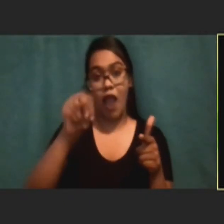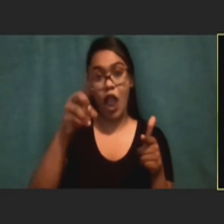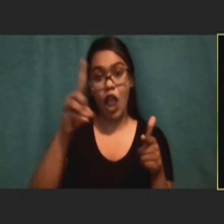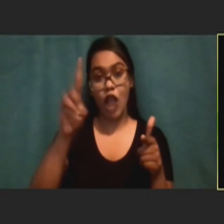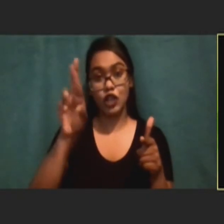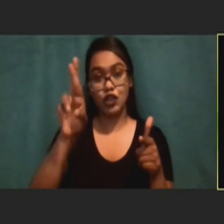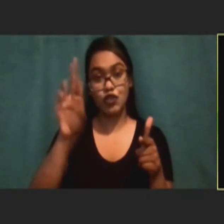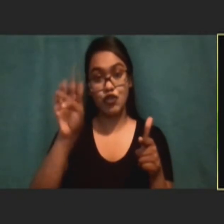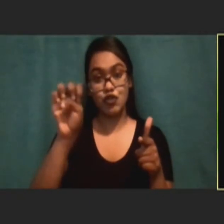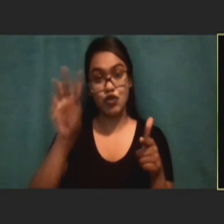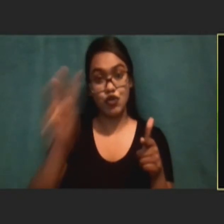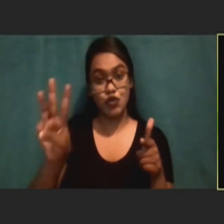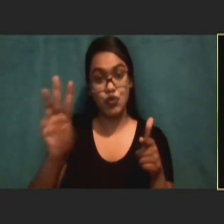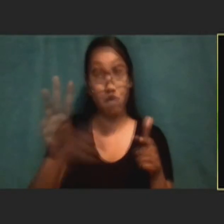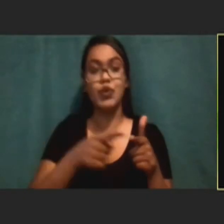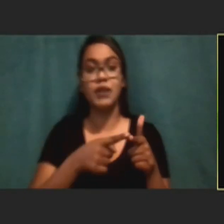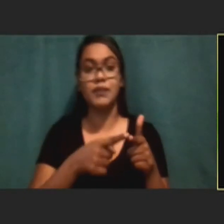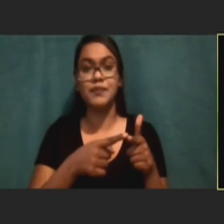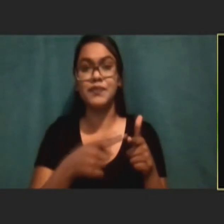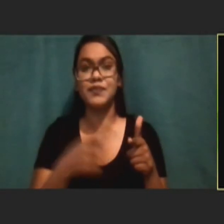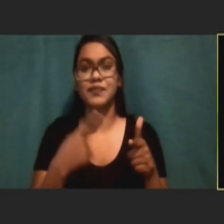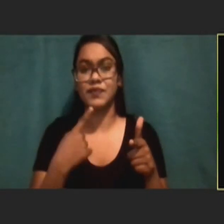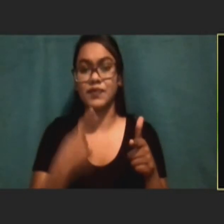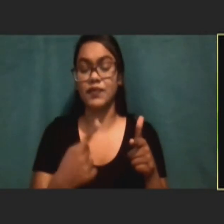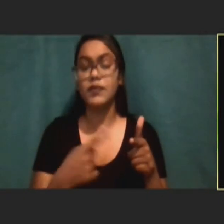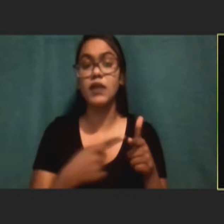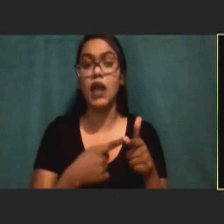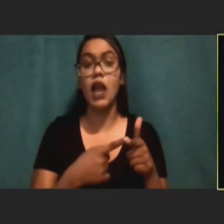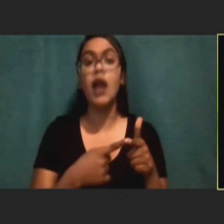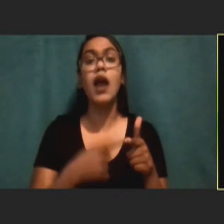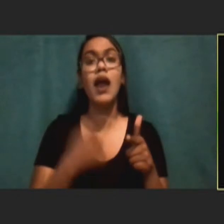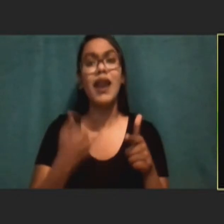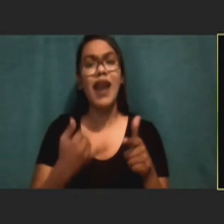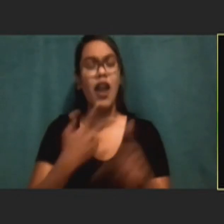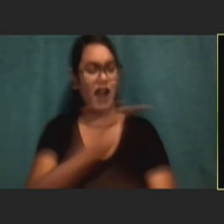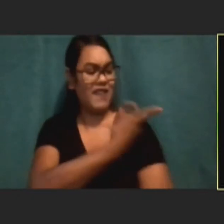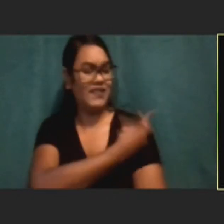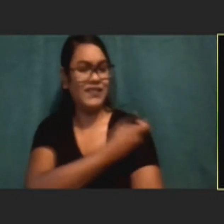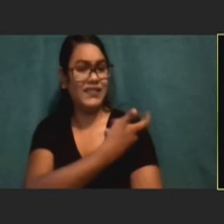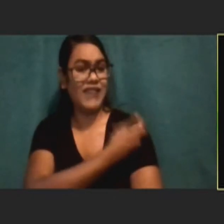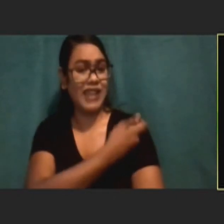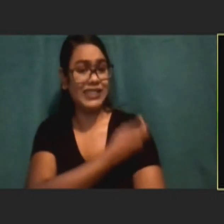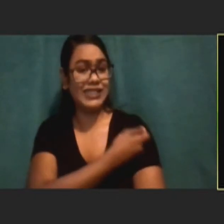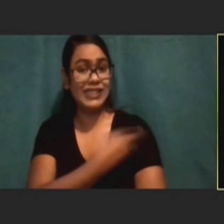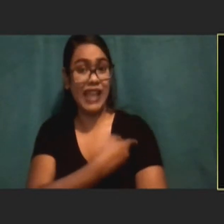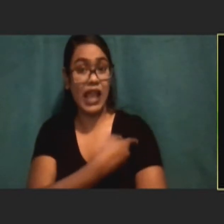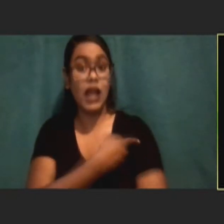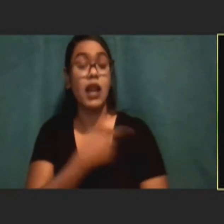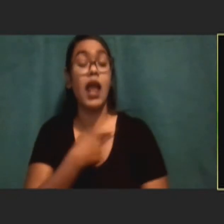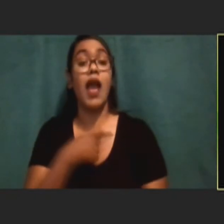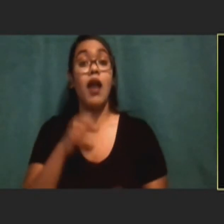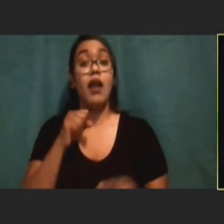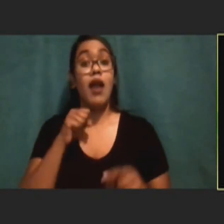Press is saying, what are the key areas where vaccine mandates will be most effective?